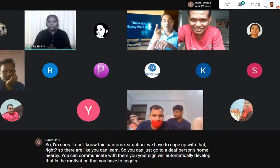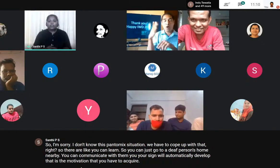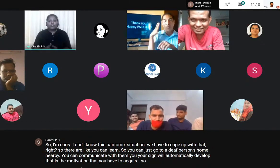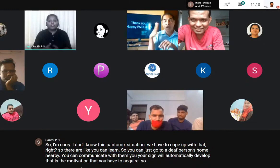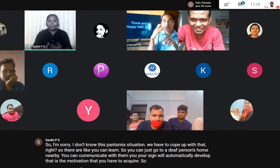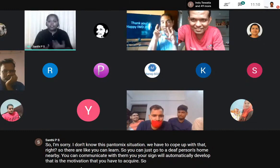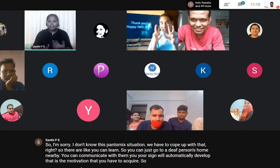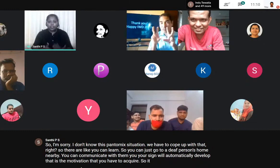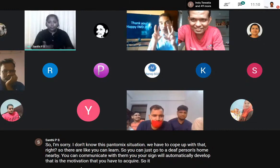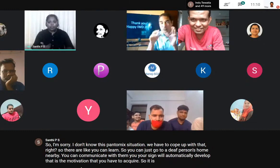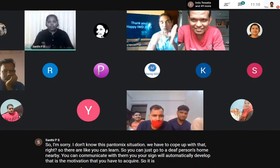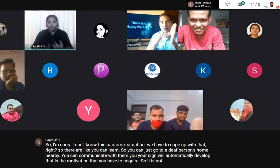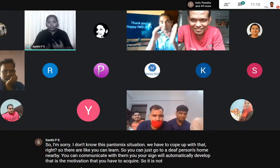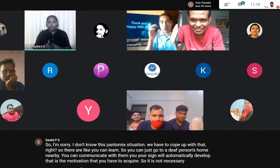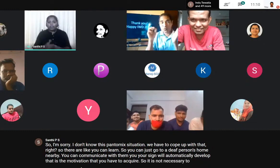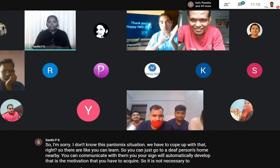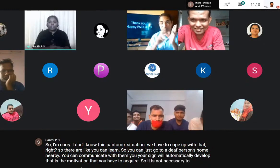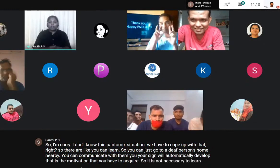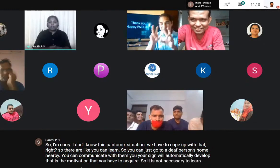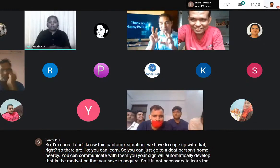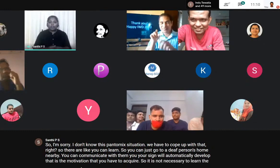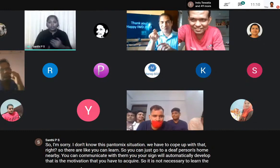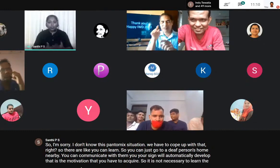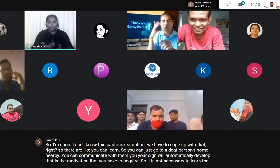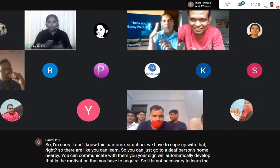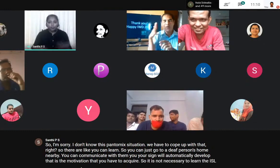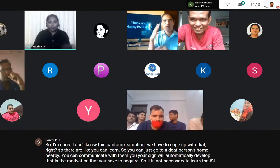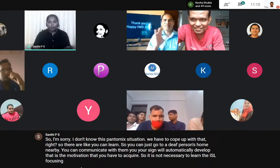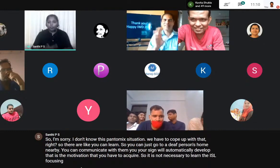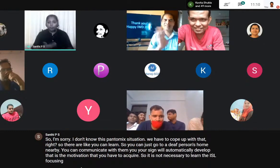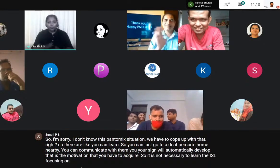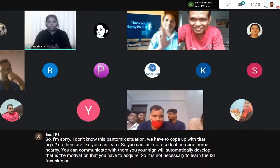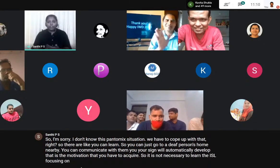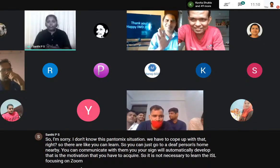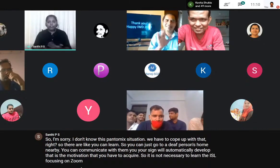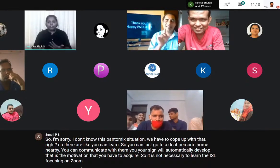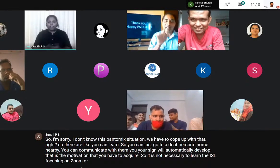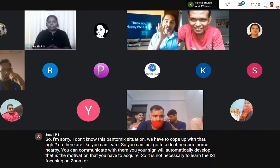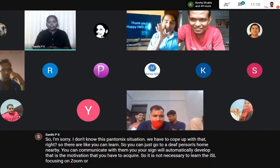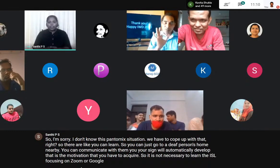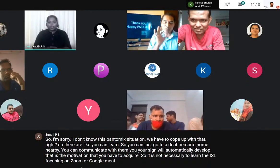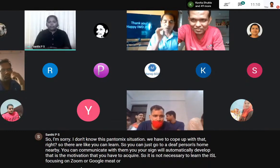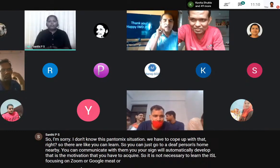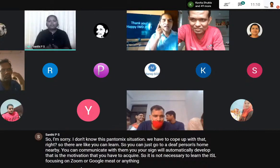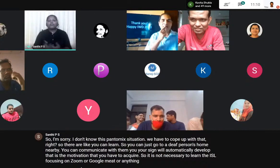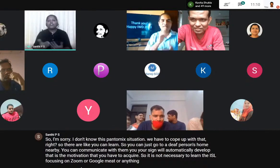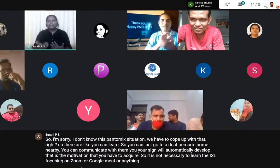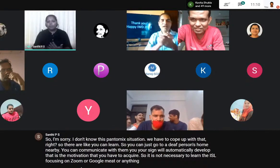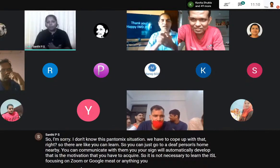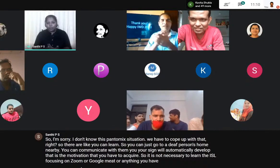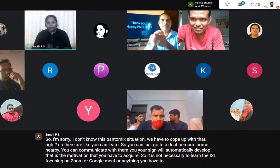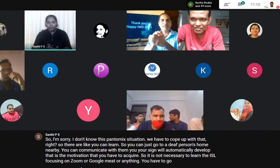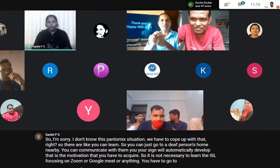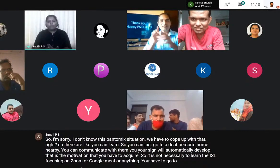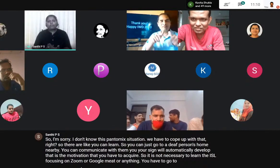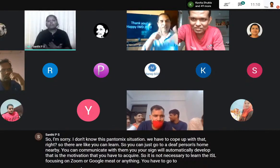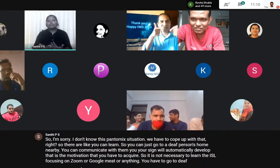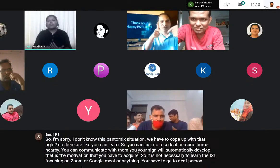not necessary to learn the ISL focusing on Zoom or Google Meet or anything. You have to go to a deaf person. You have to communicate with a